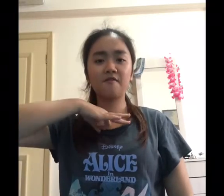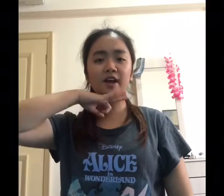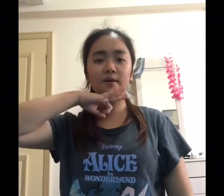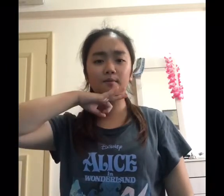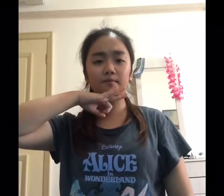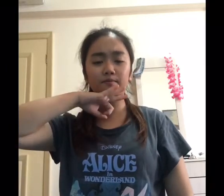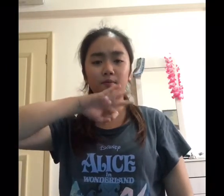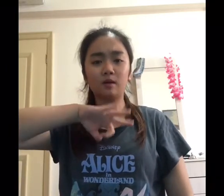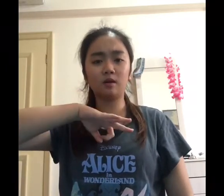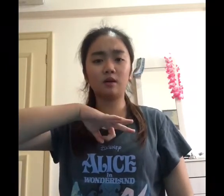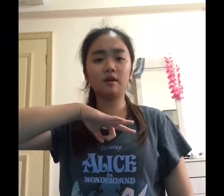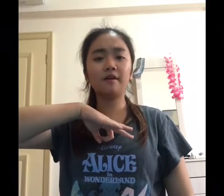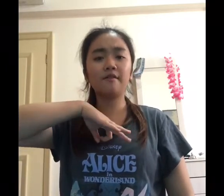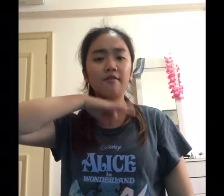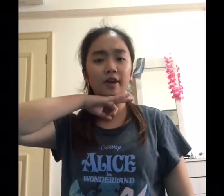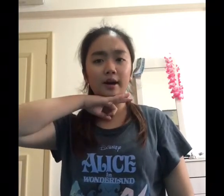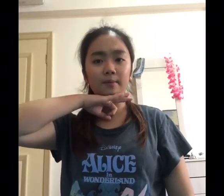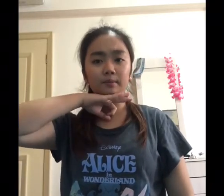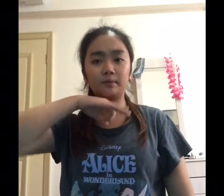Feta, feta.